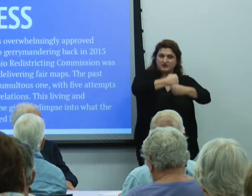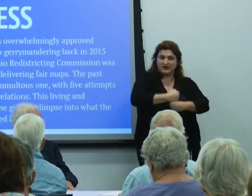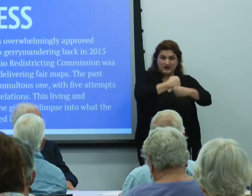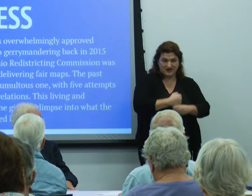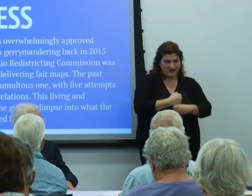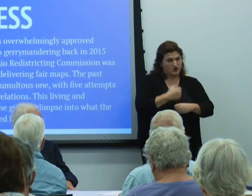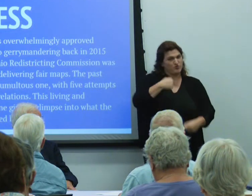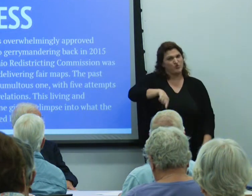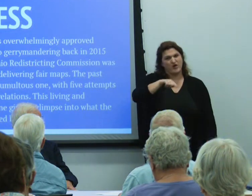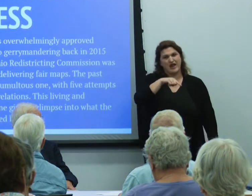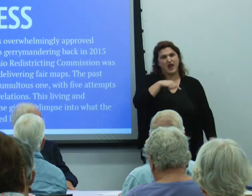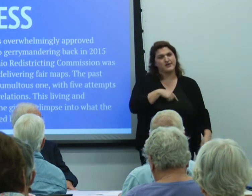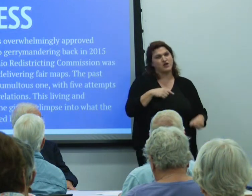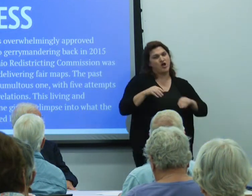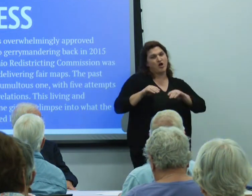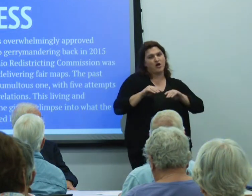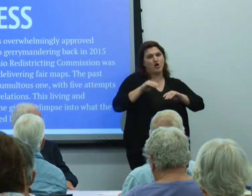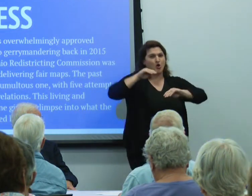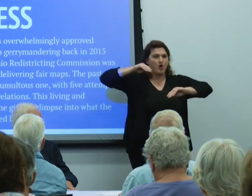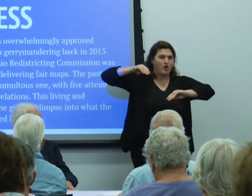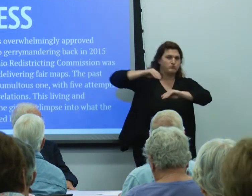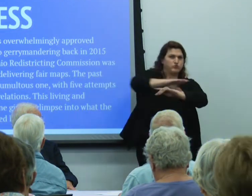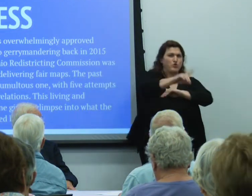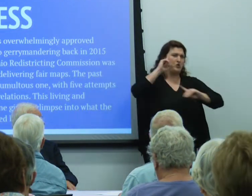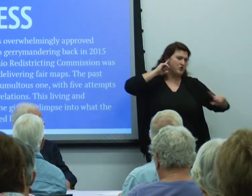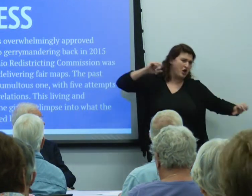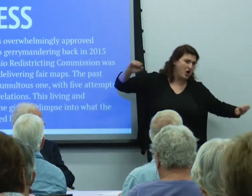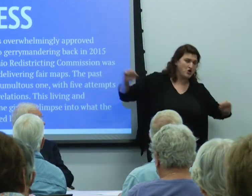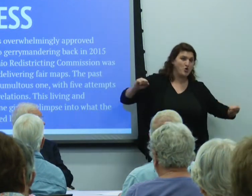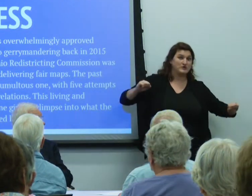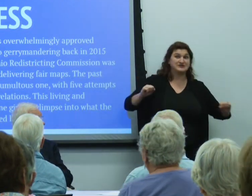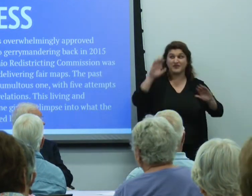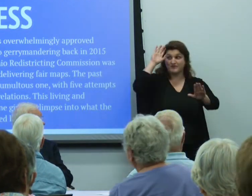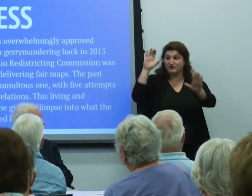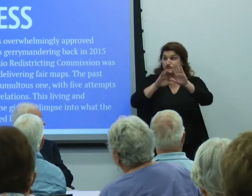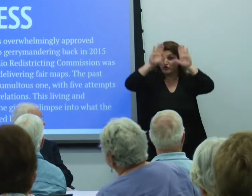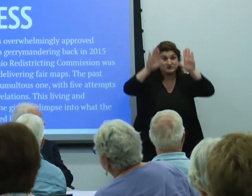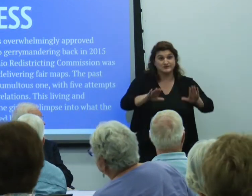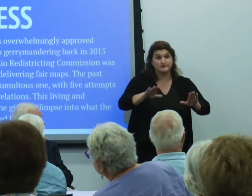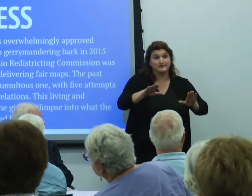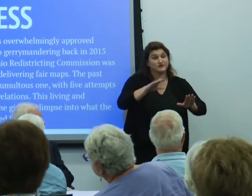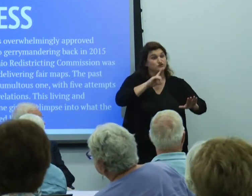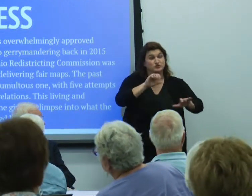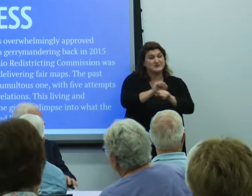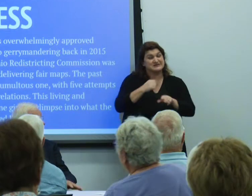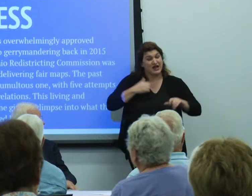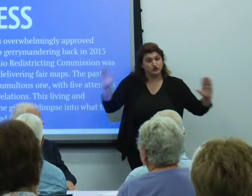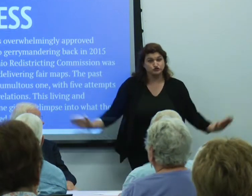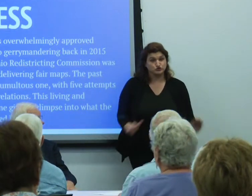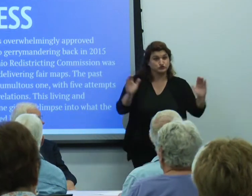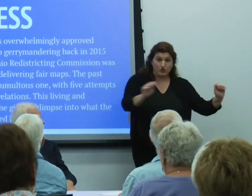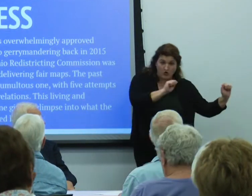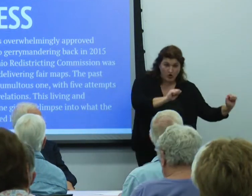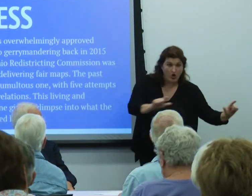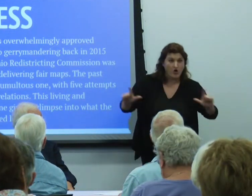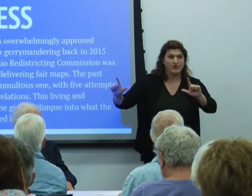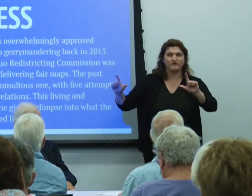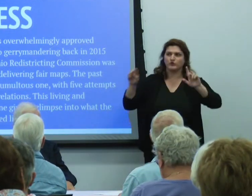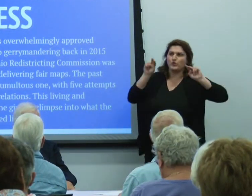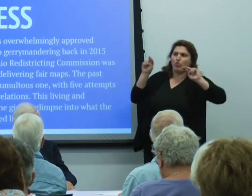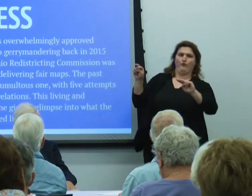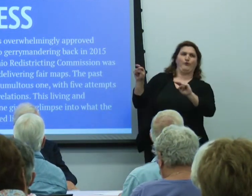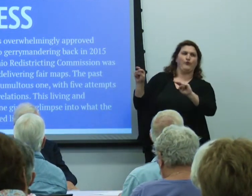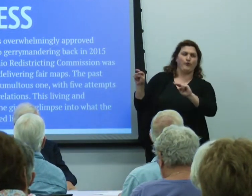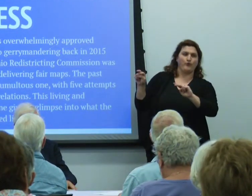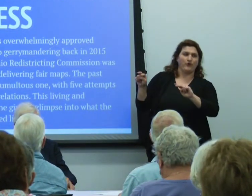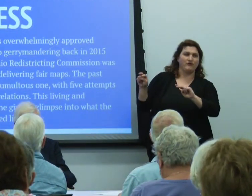a lot of noise, and oh my gosh, the pictures are great, and I really encourage all of us to take a look at